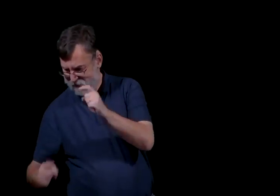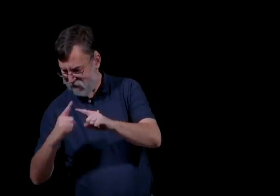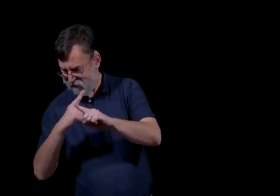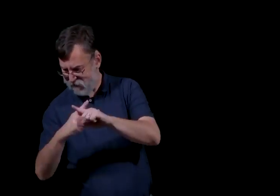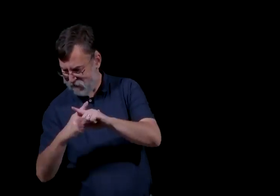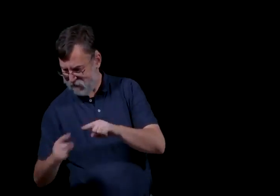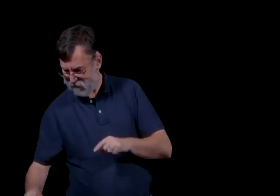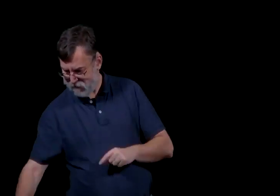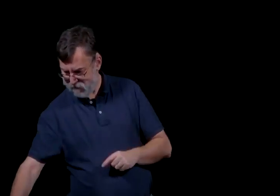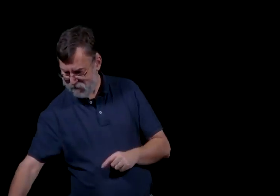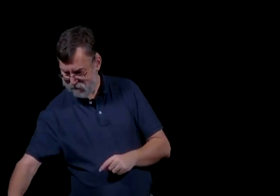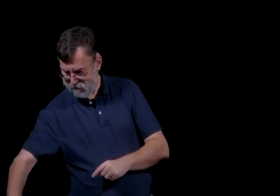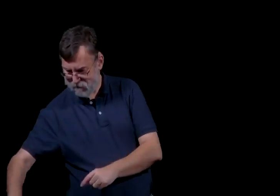Then there's a bead with the X on it.